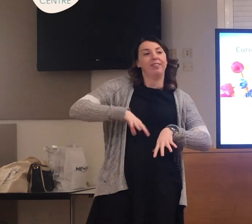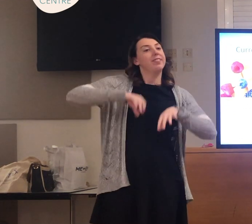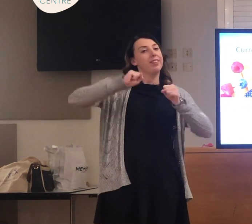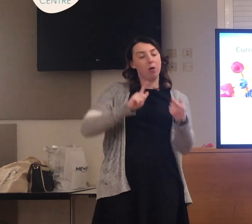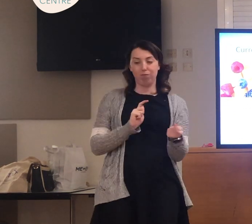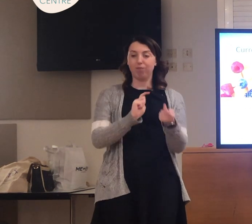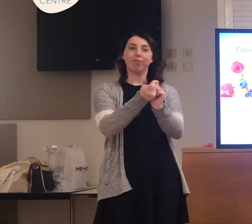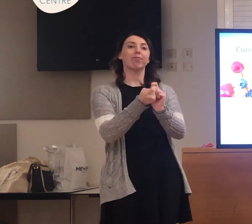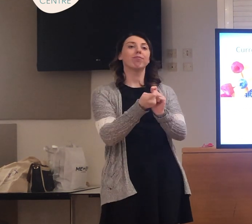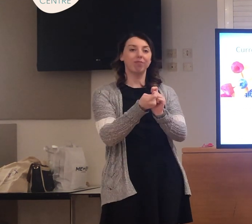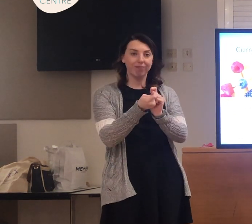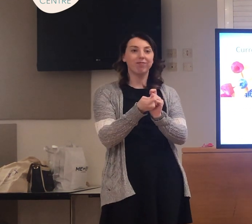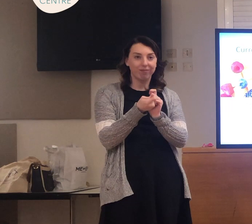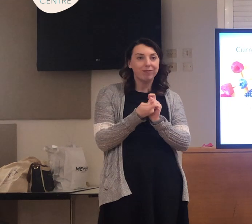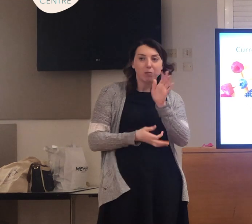make a change.